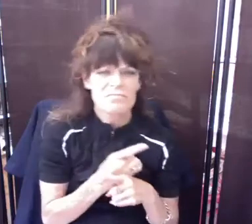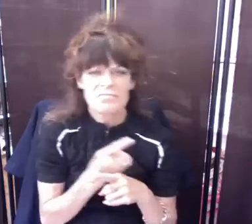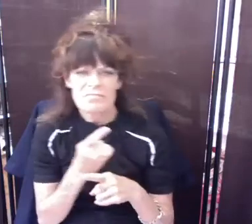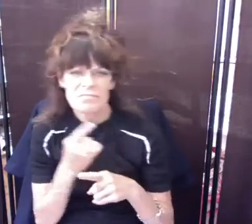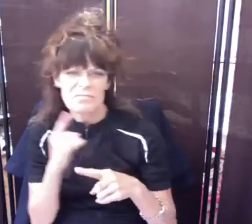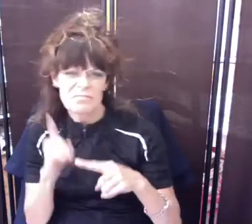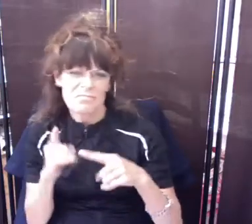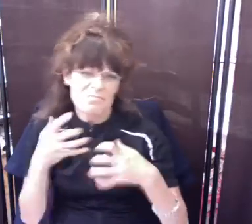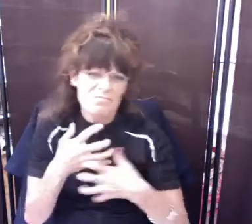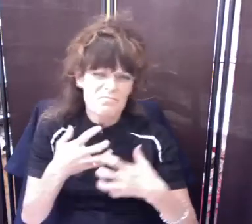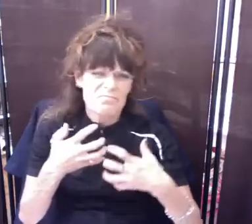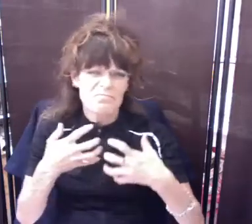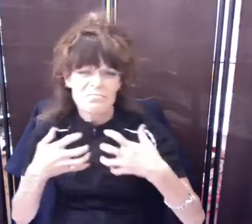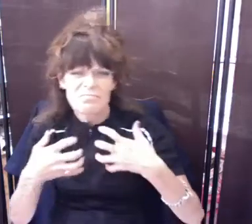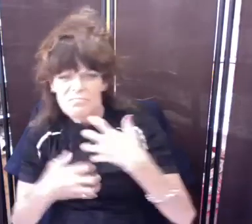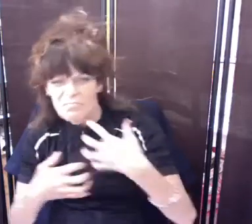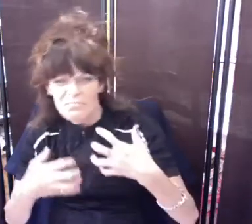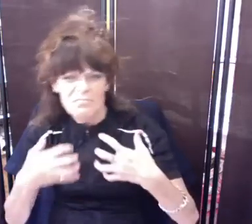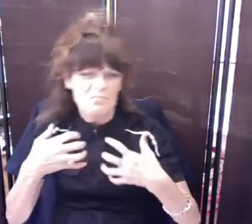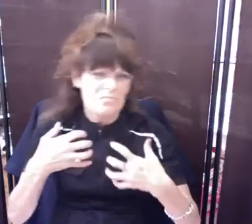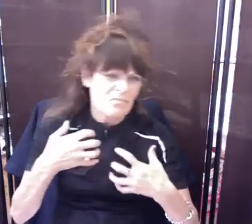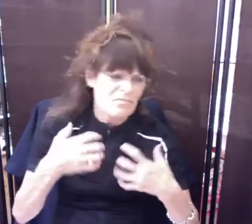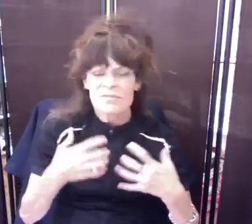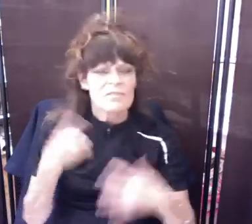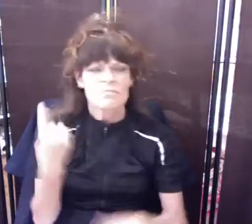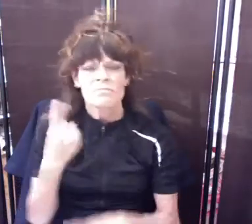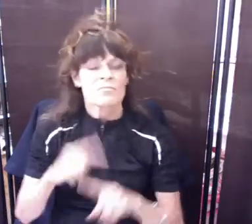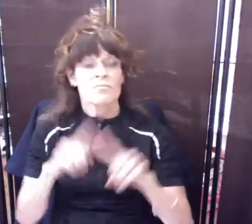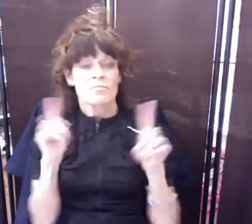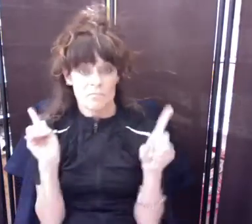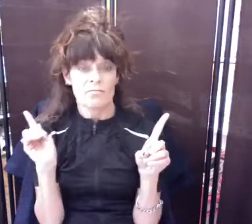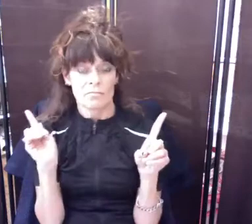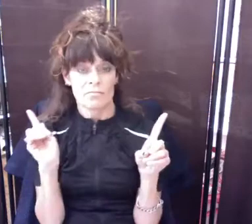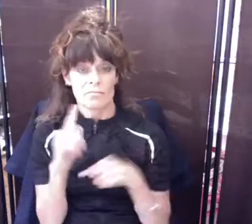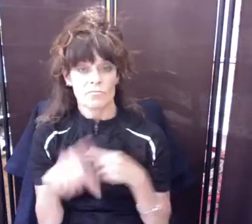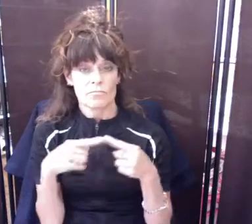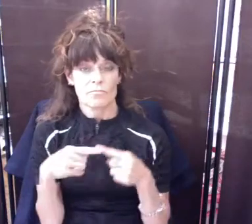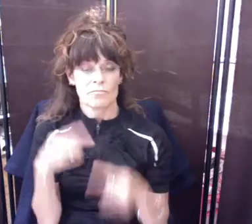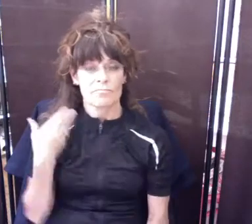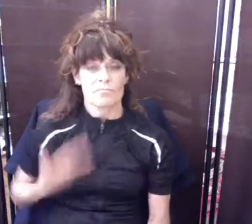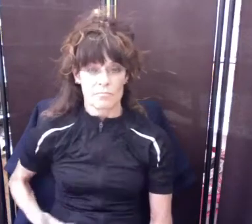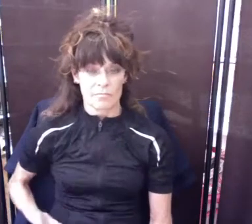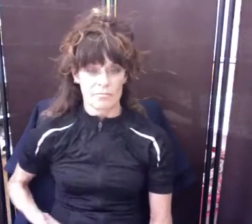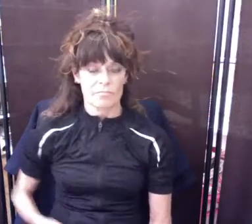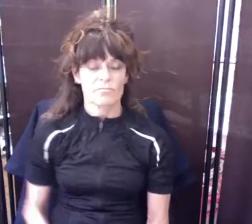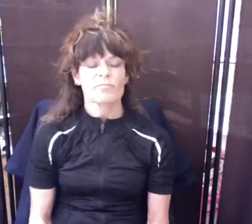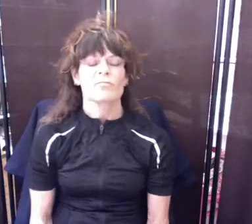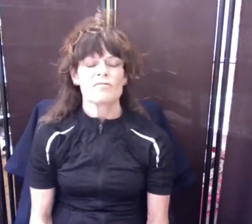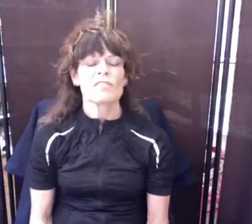And, there was something different about me. And I think that does play a role in